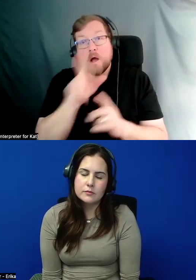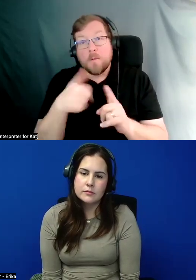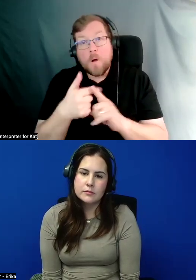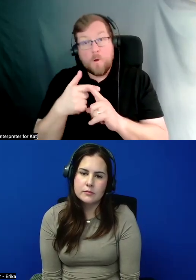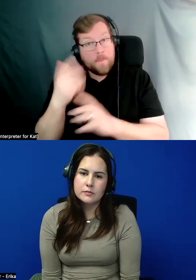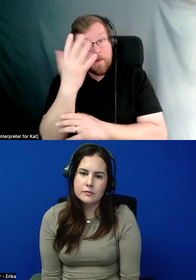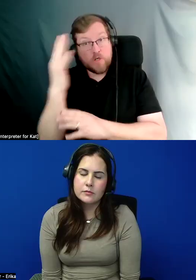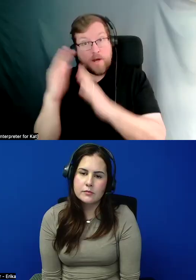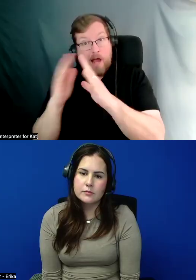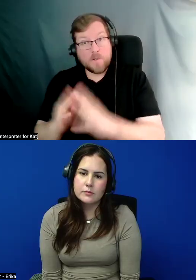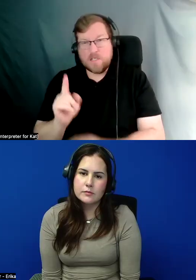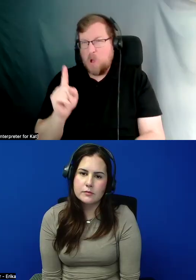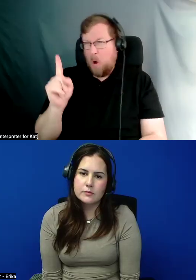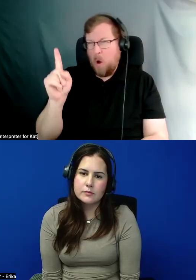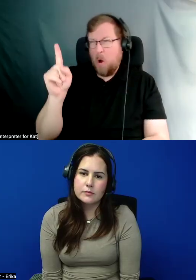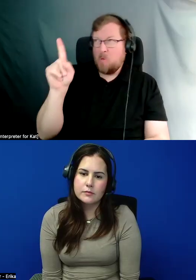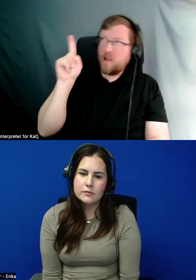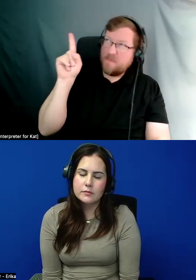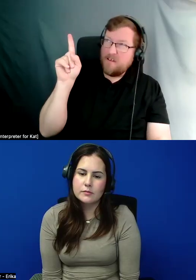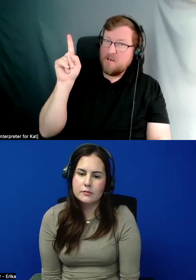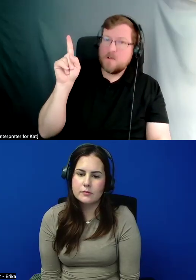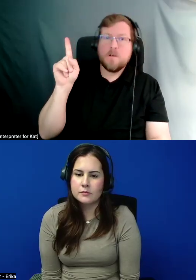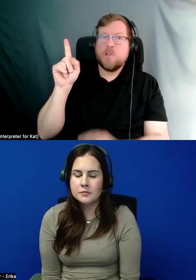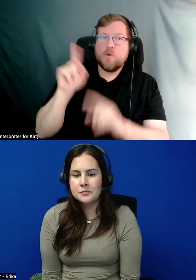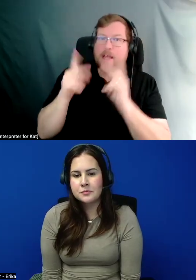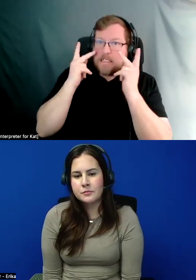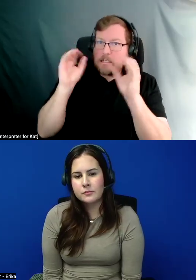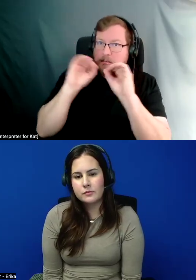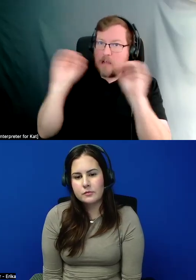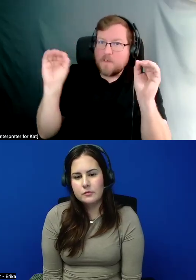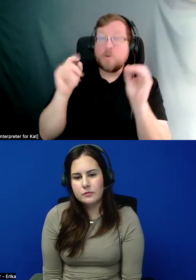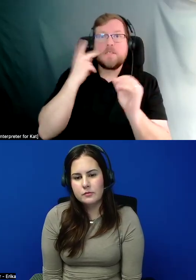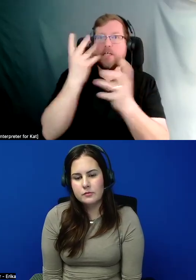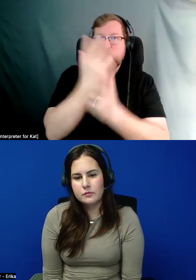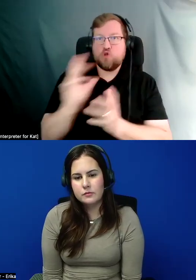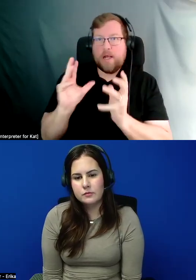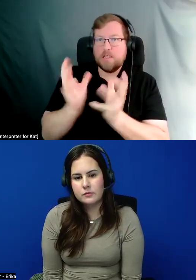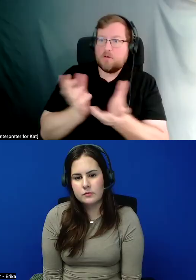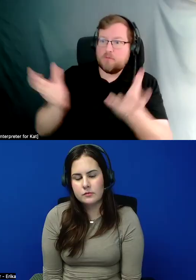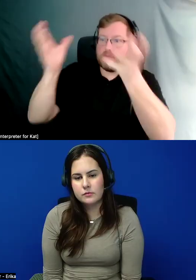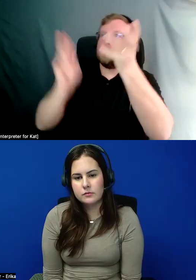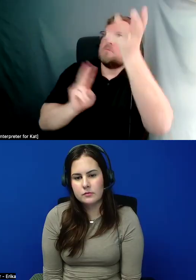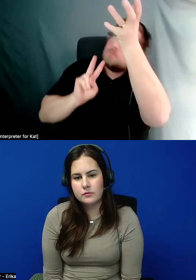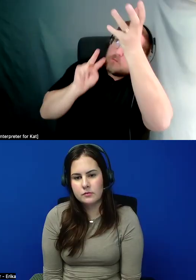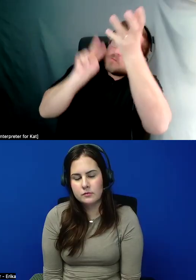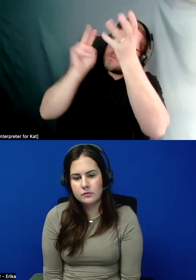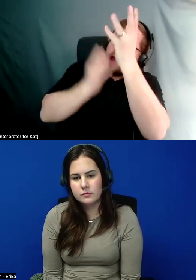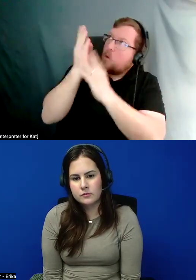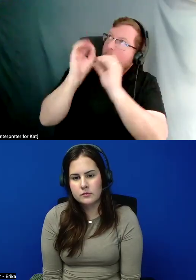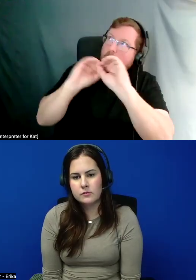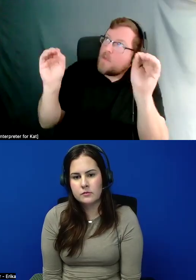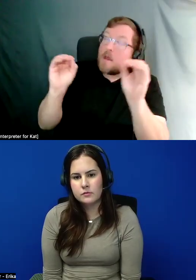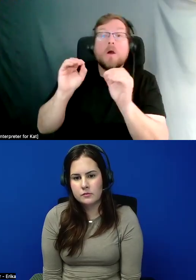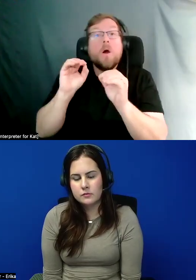up in, you probably can't see anything. No, right here should see trees everywhere. Not like can you see the open